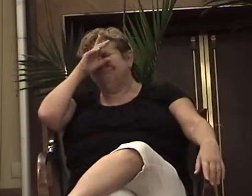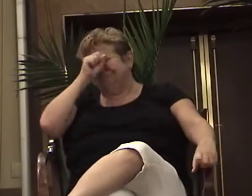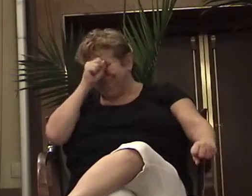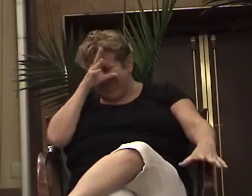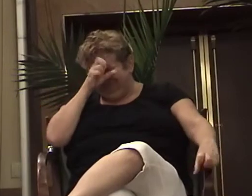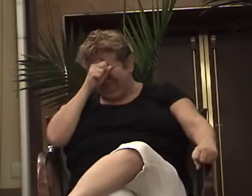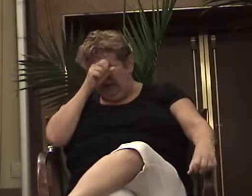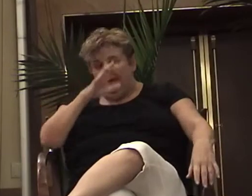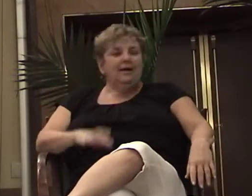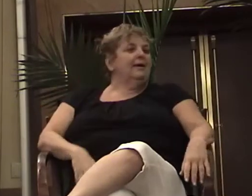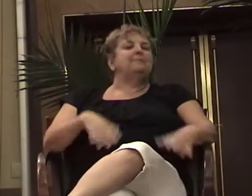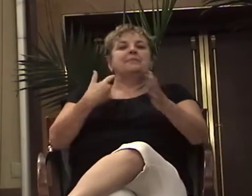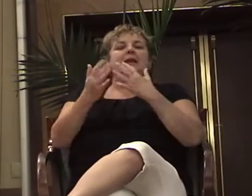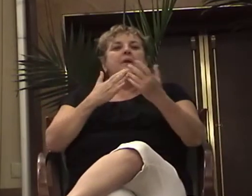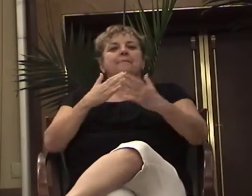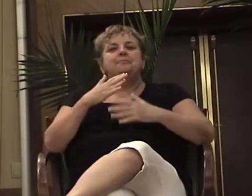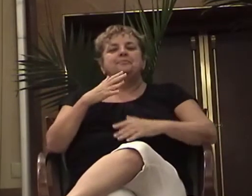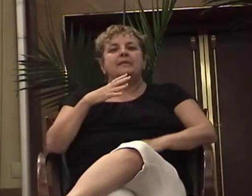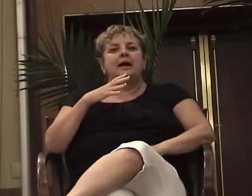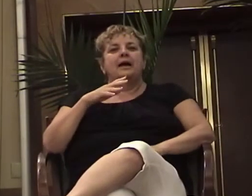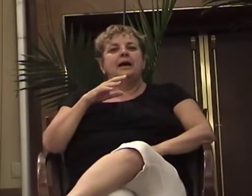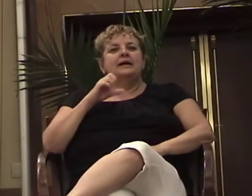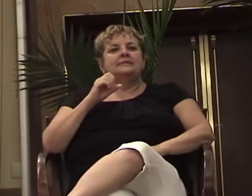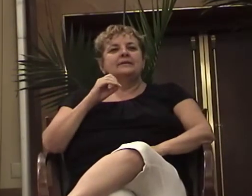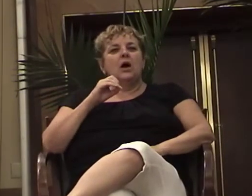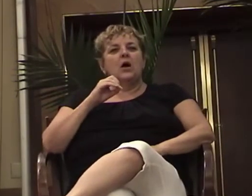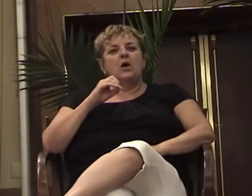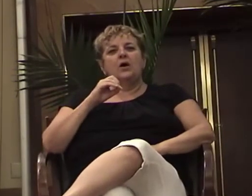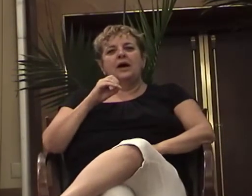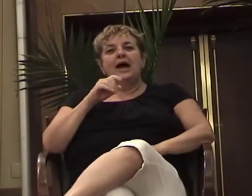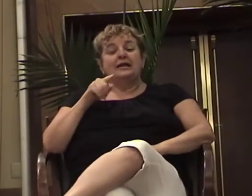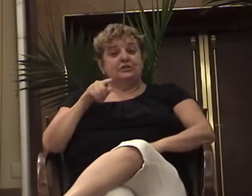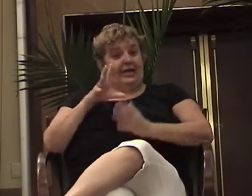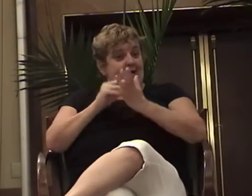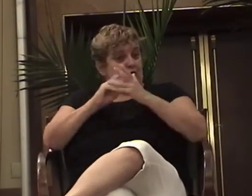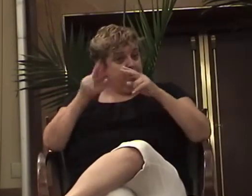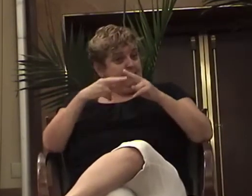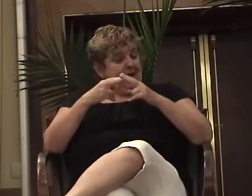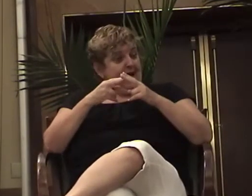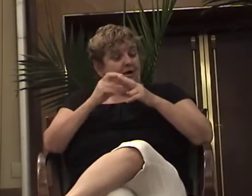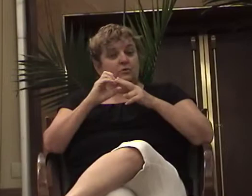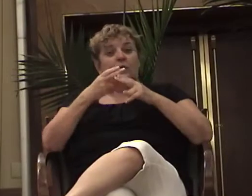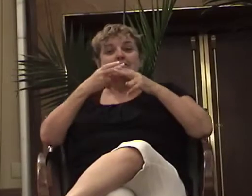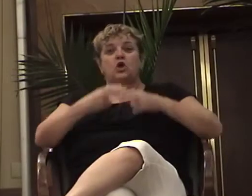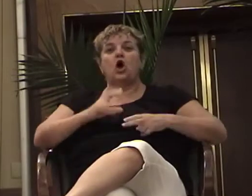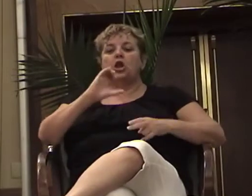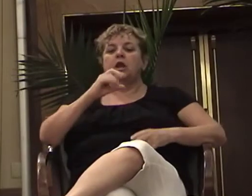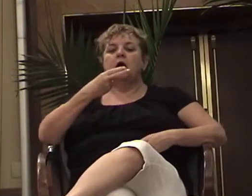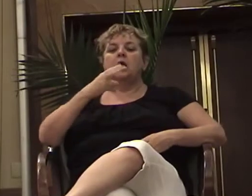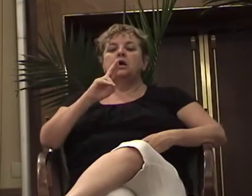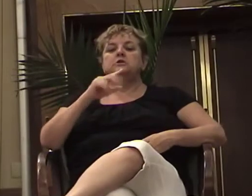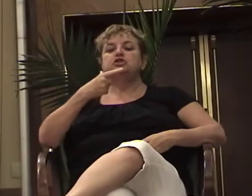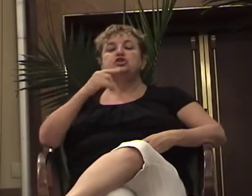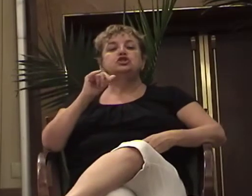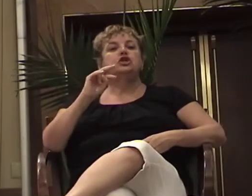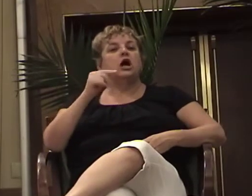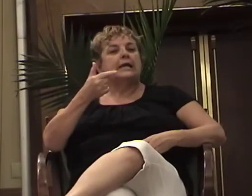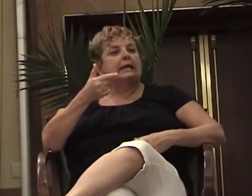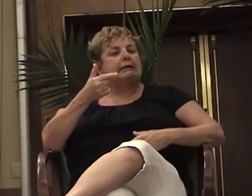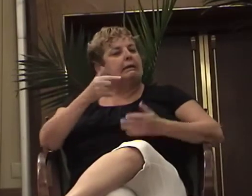so she, you know, tells me that her brother had schooled her in the art of chugging, and that you turn the bottle up and you drink it as long and as hard as you